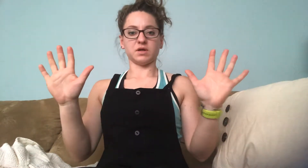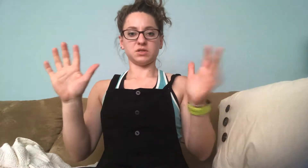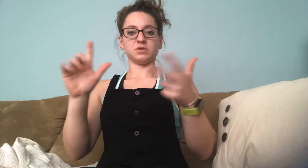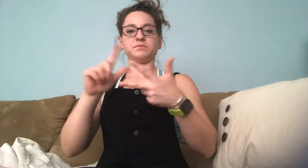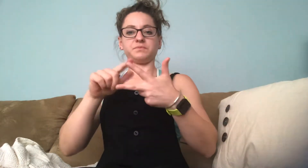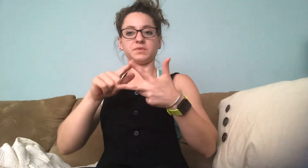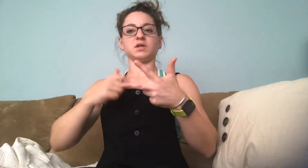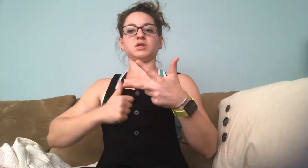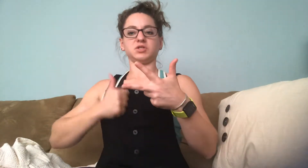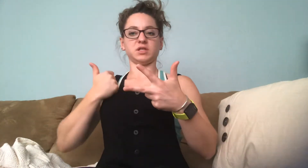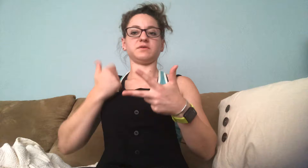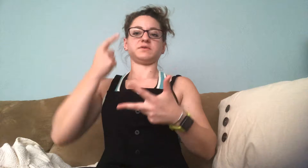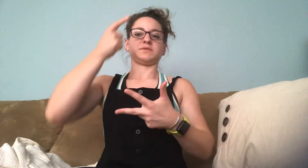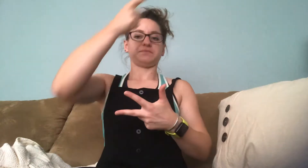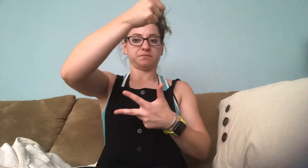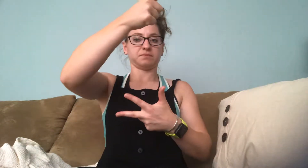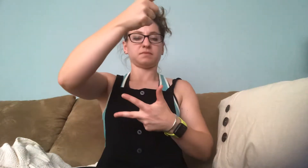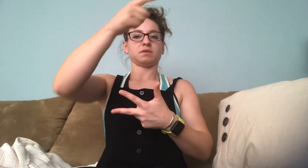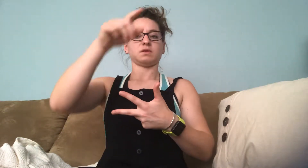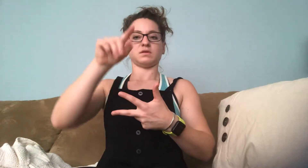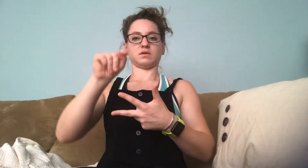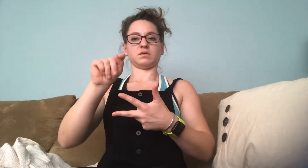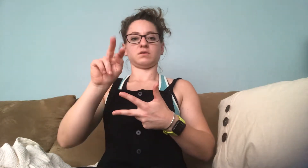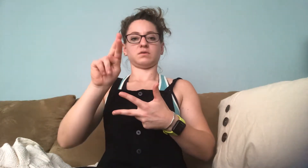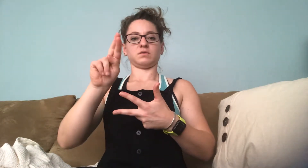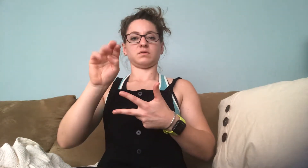She's married too. She lives